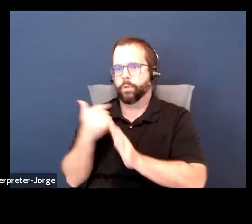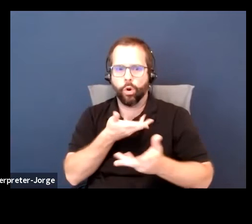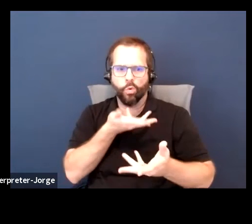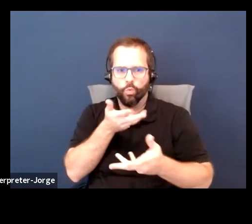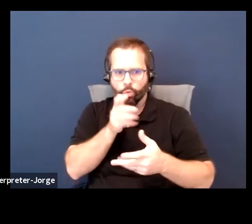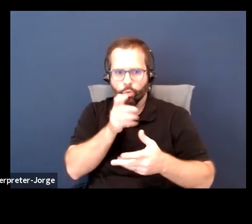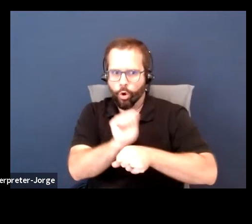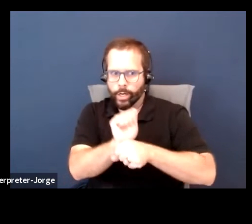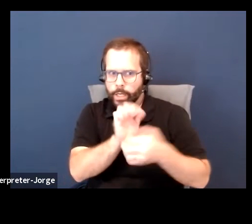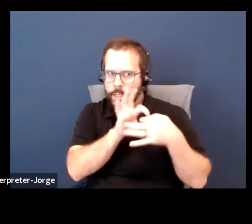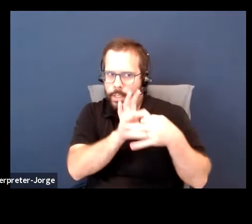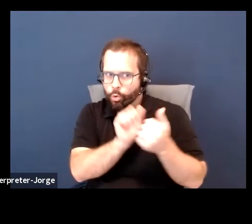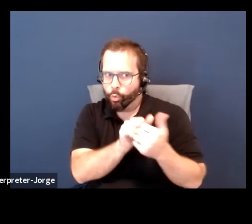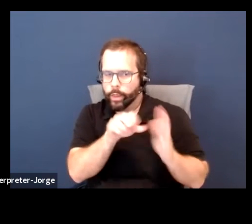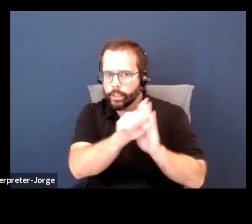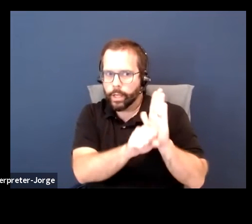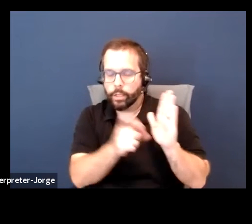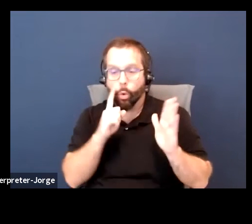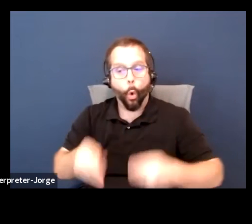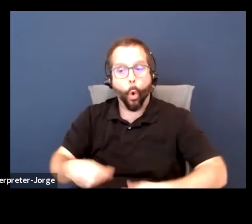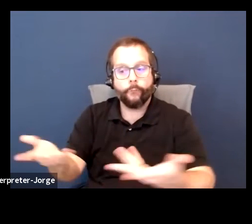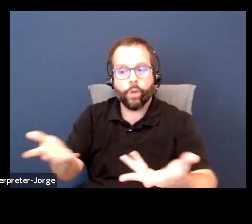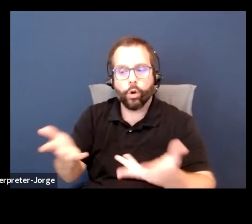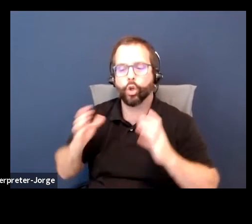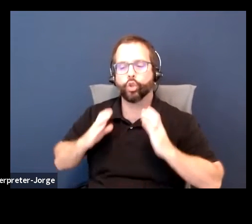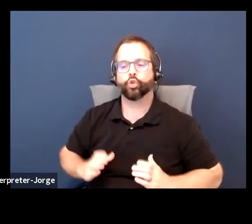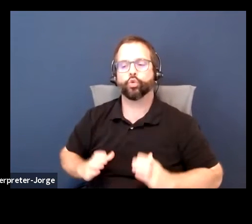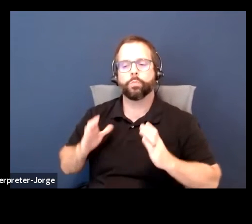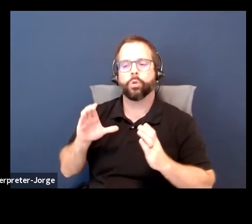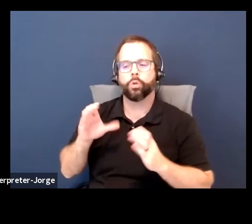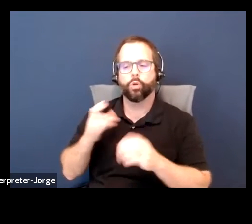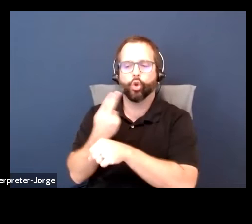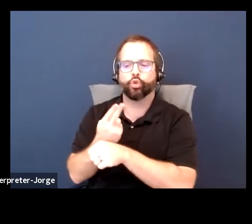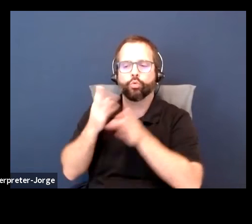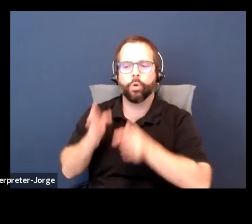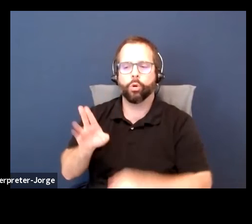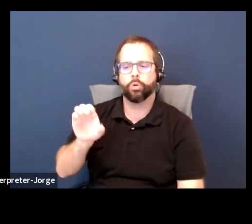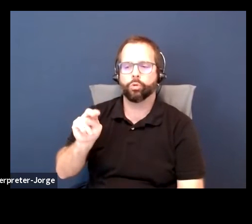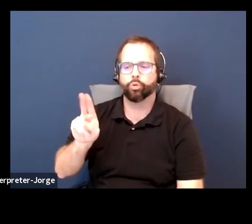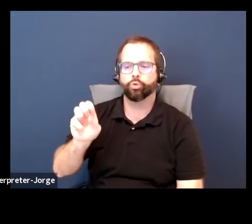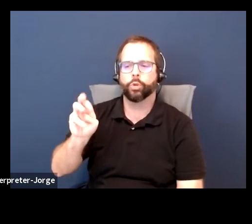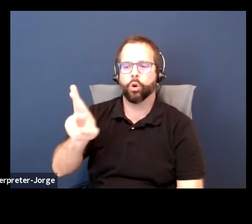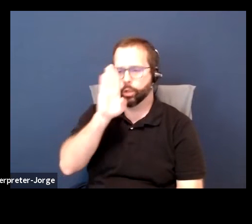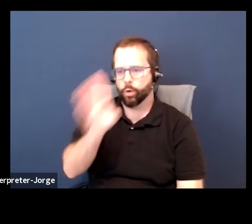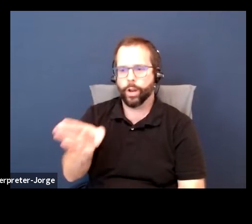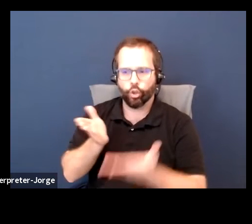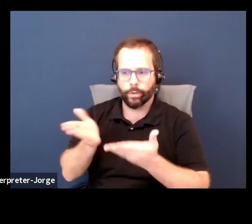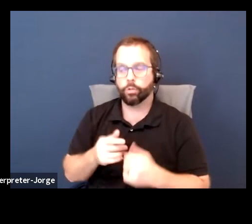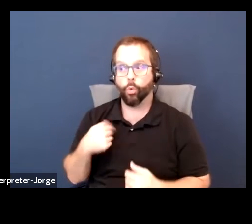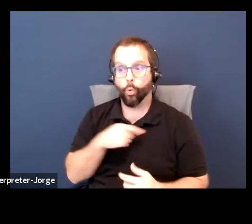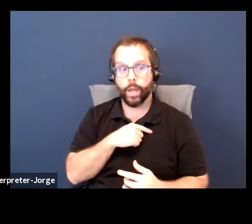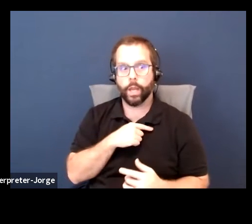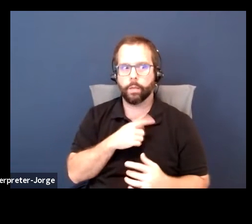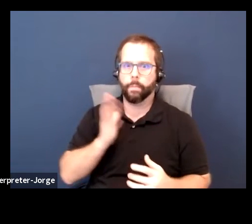offer consumer directed services. And the intent was that the centers were going